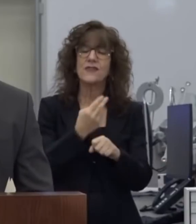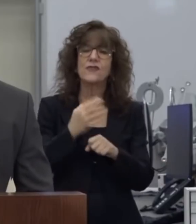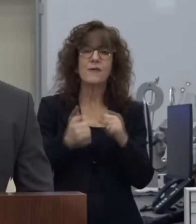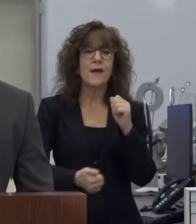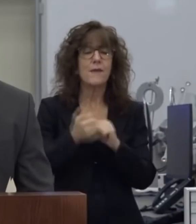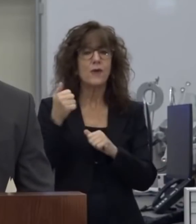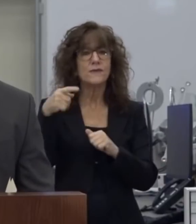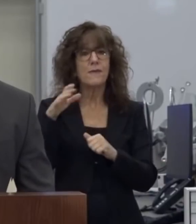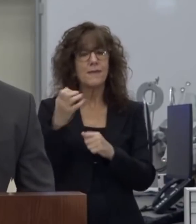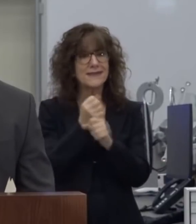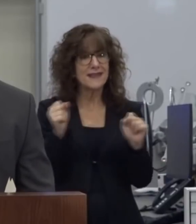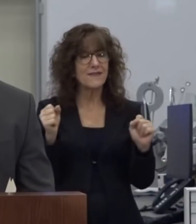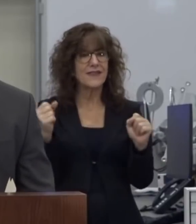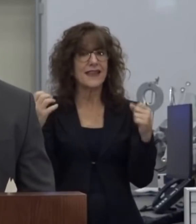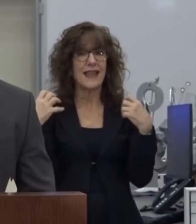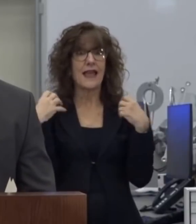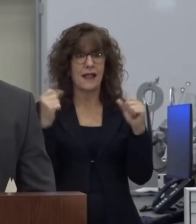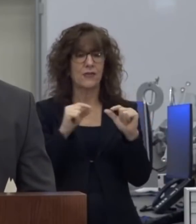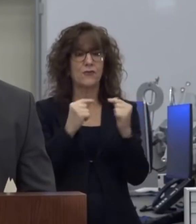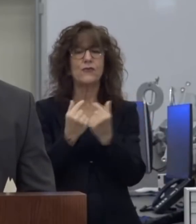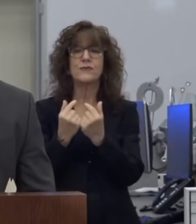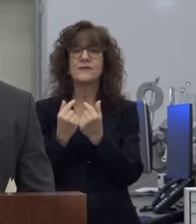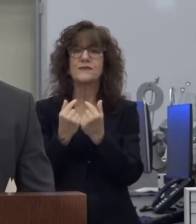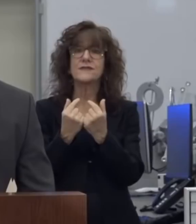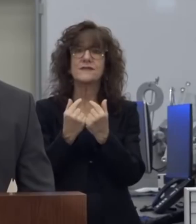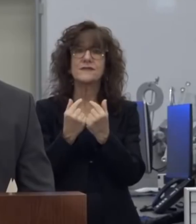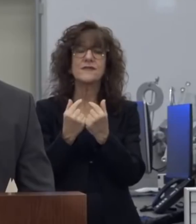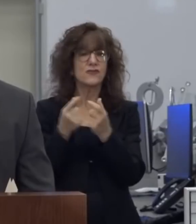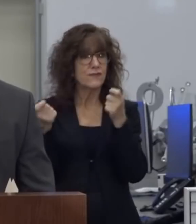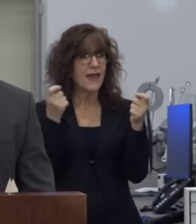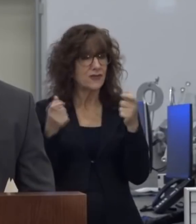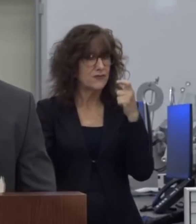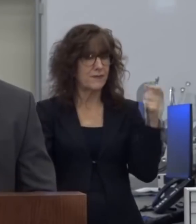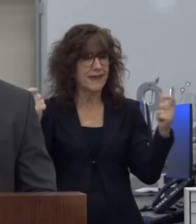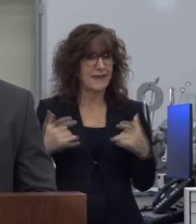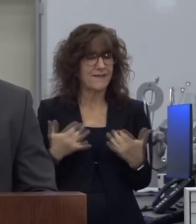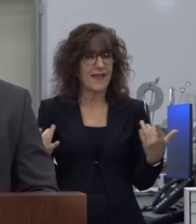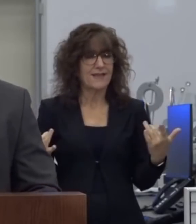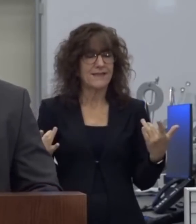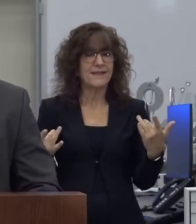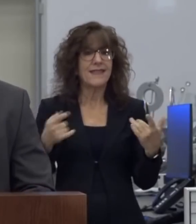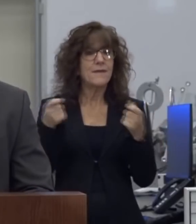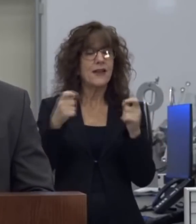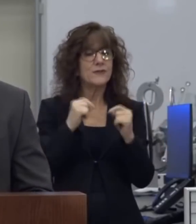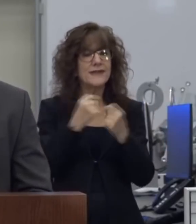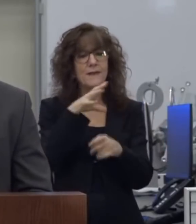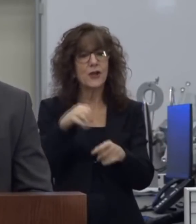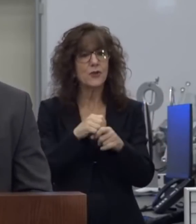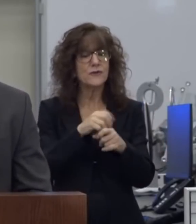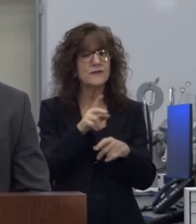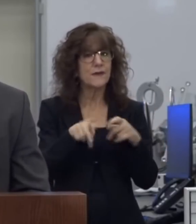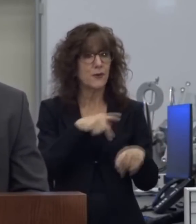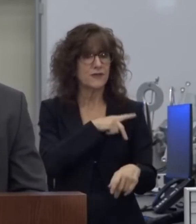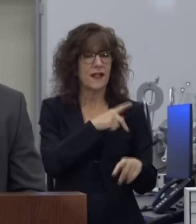most public safety and health entities to manage major events. The incident management team is comprised of personnel